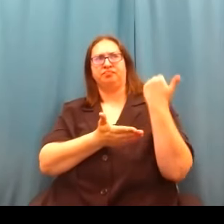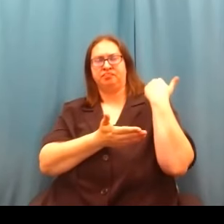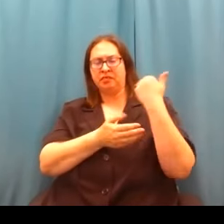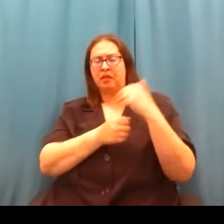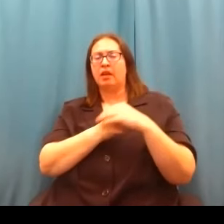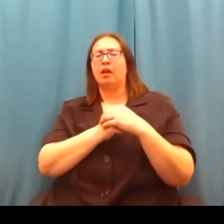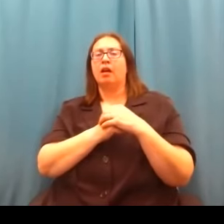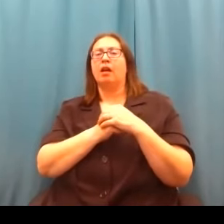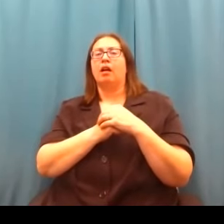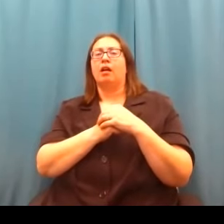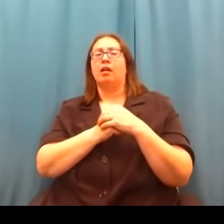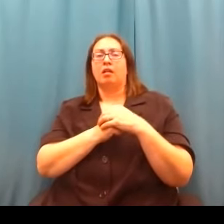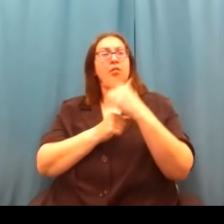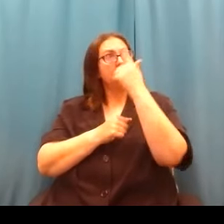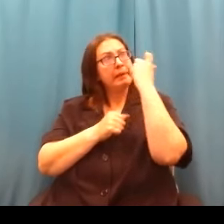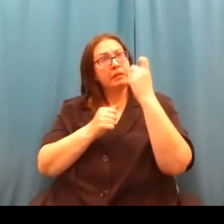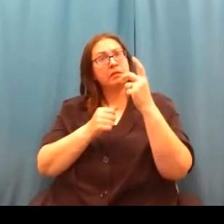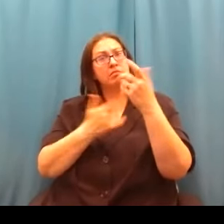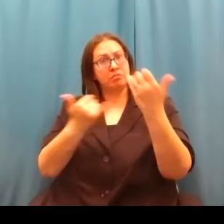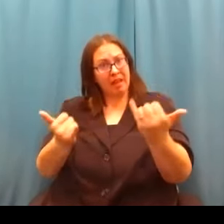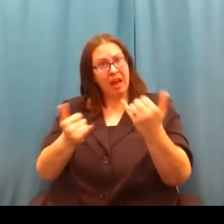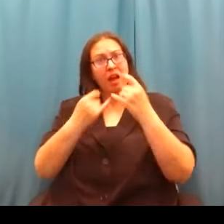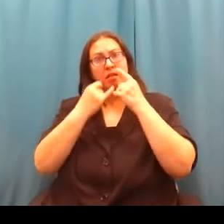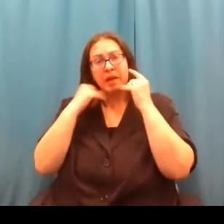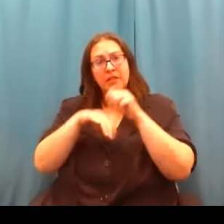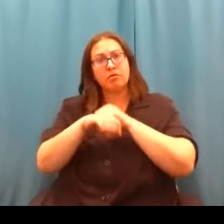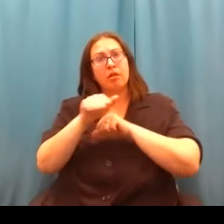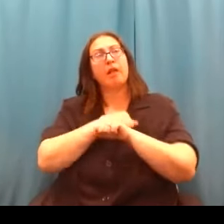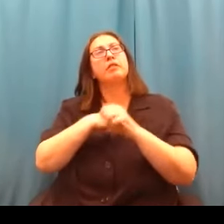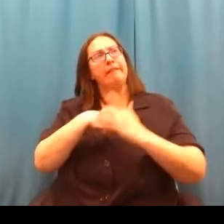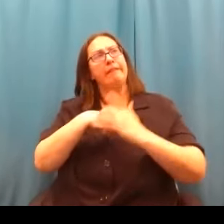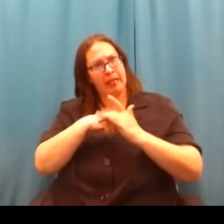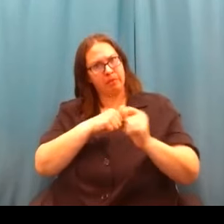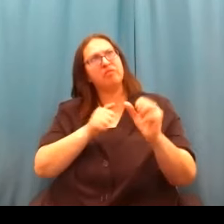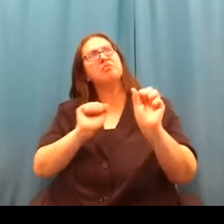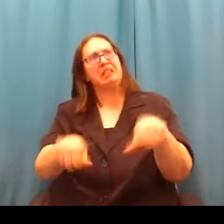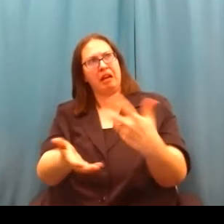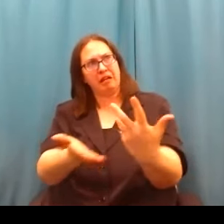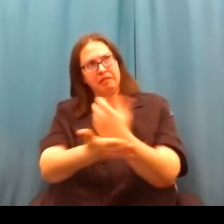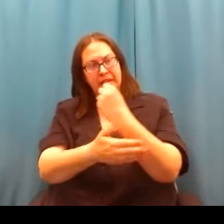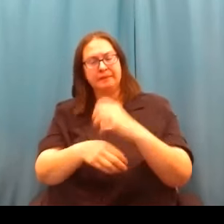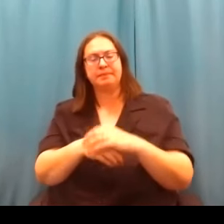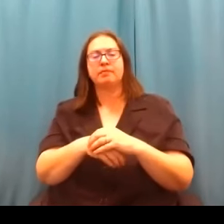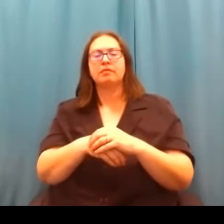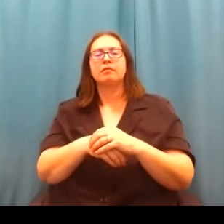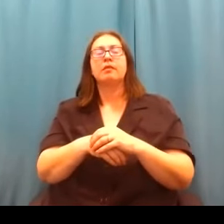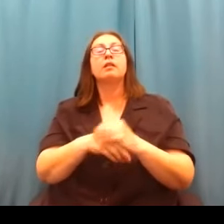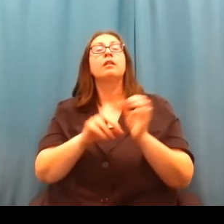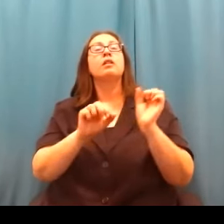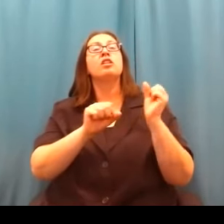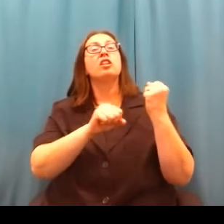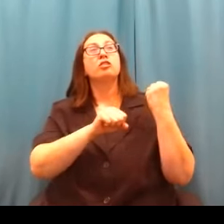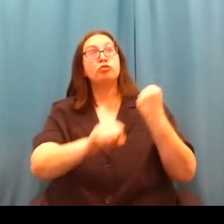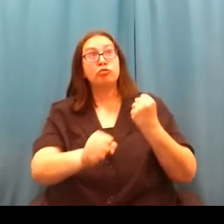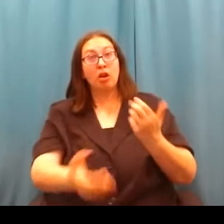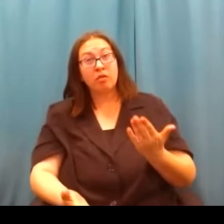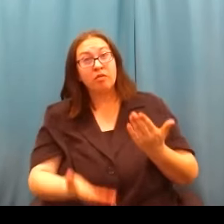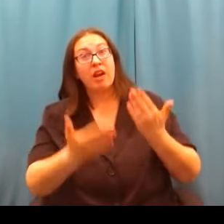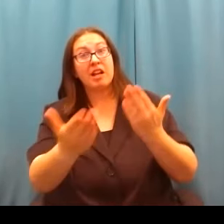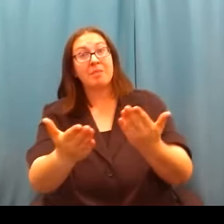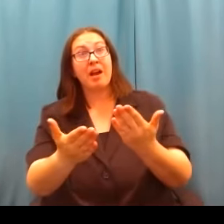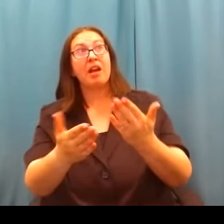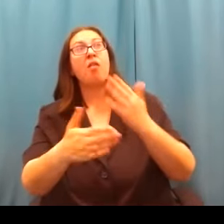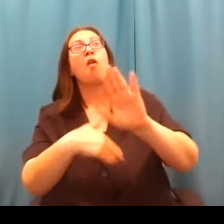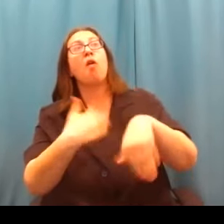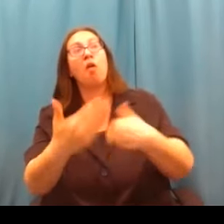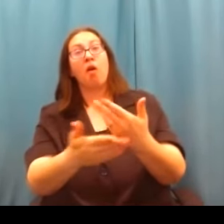more available. It is a strong recommendation that everyone who goes outside